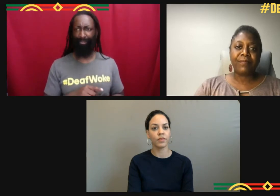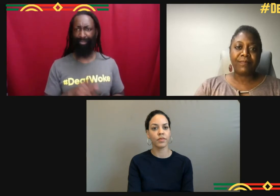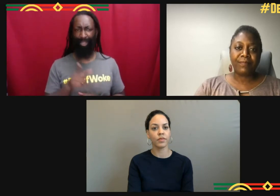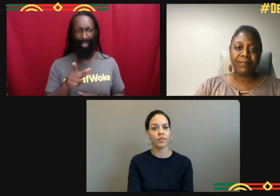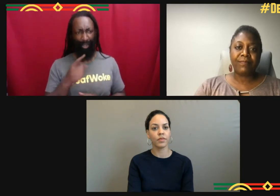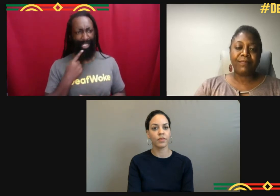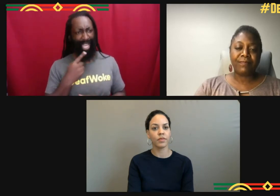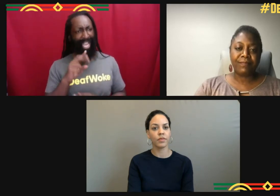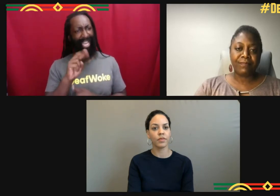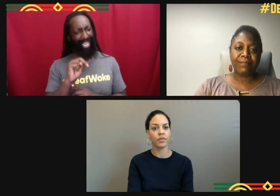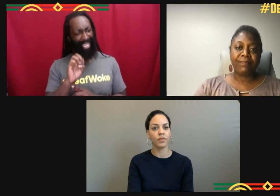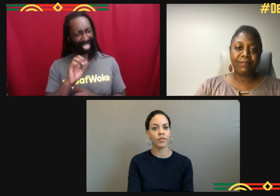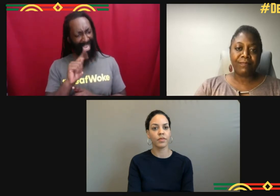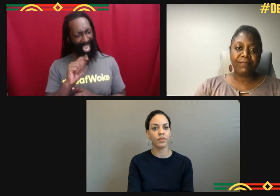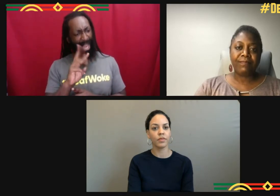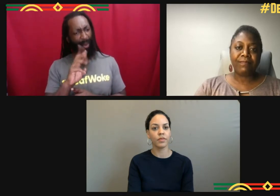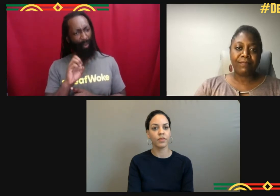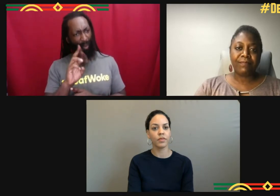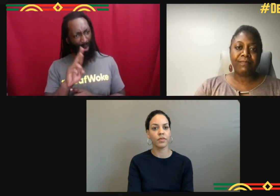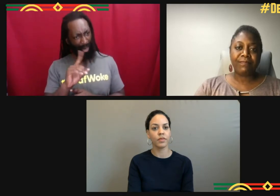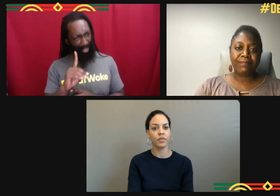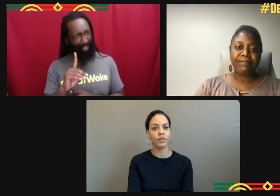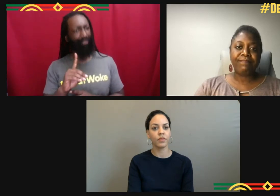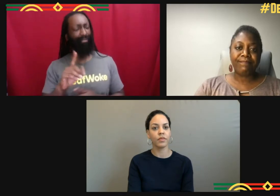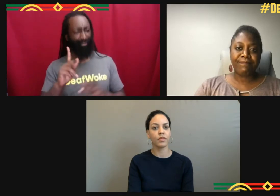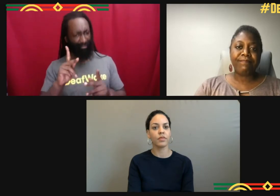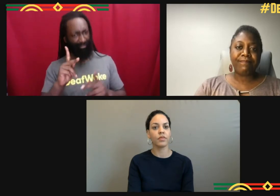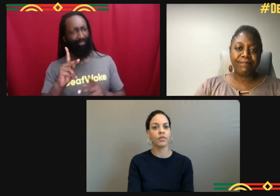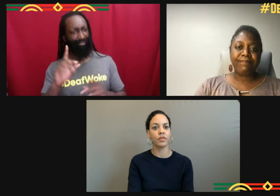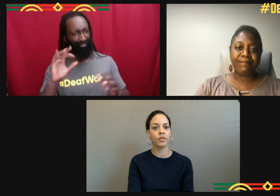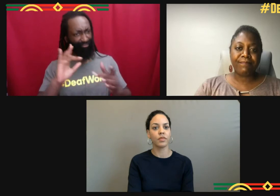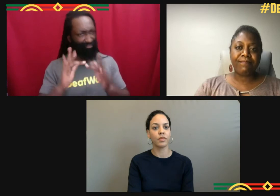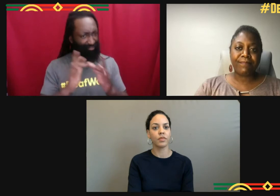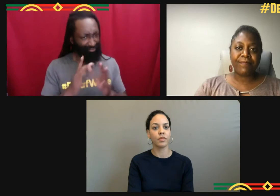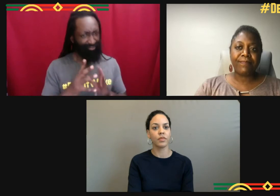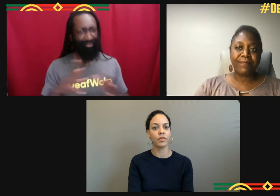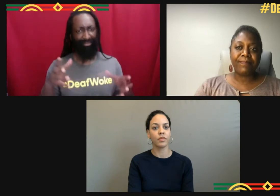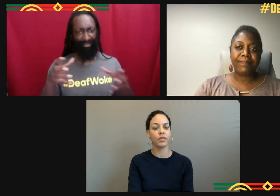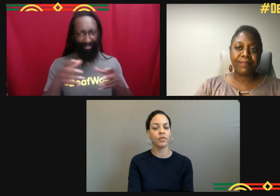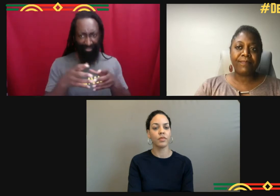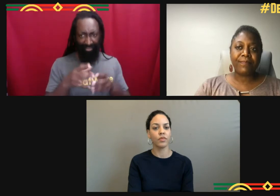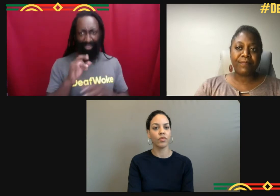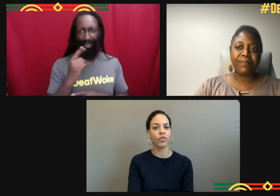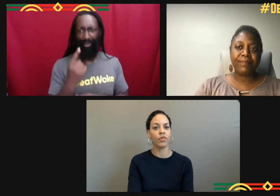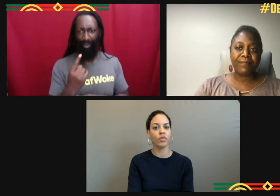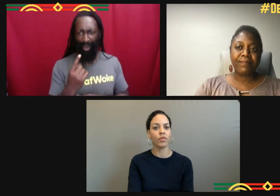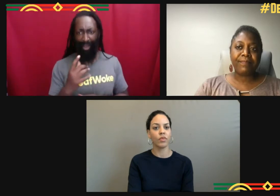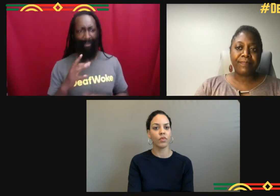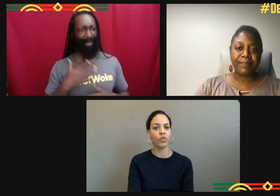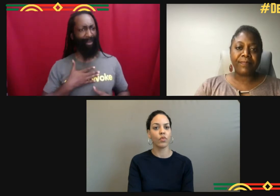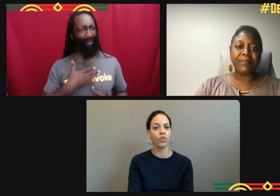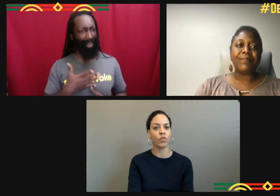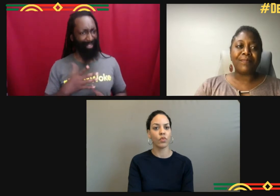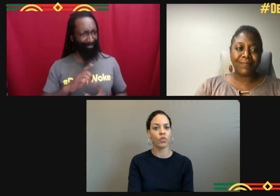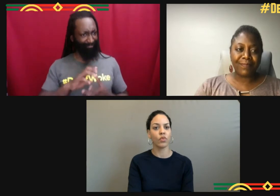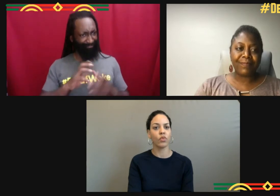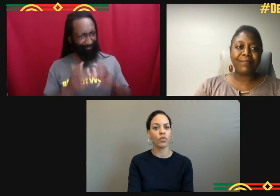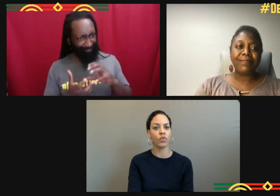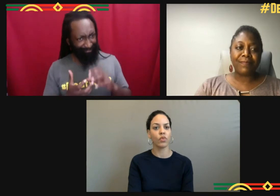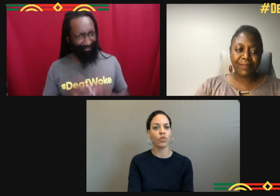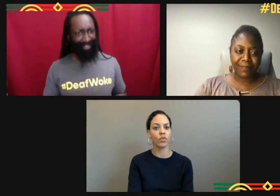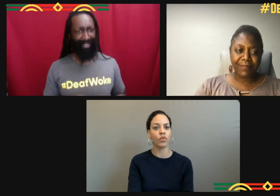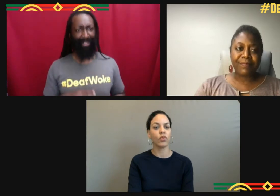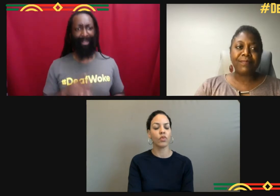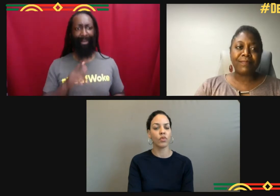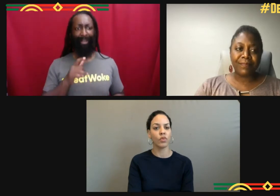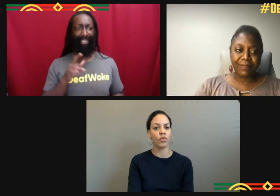have to break through. And I'm hoping that that changes. And like you mentioned, you know, the network. So making the